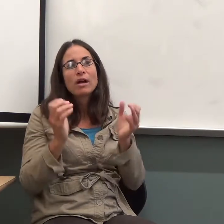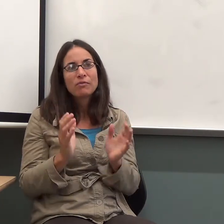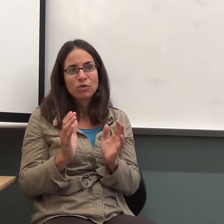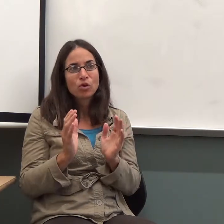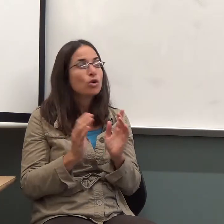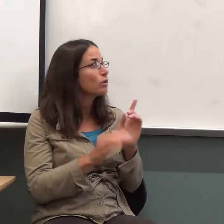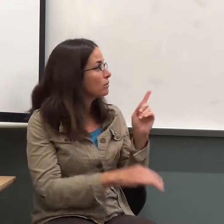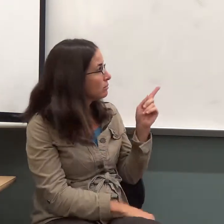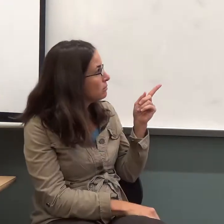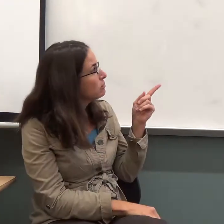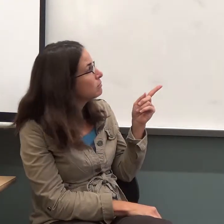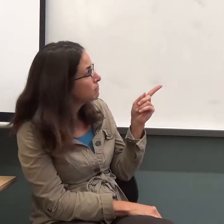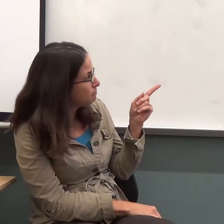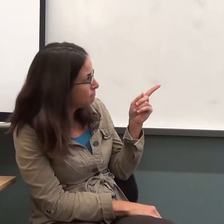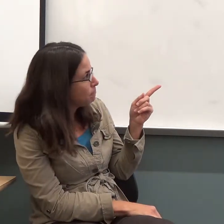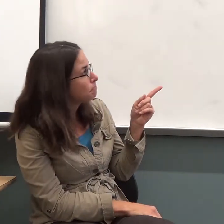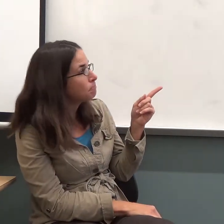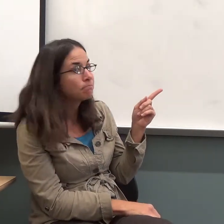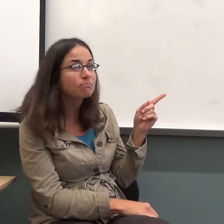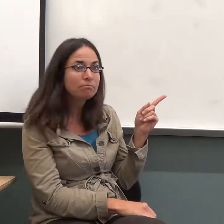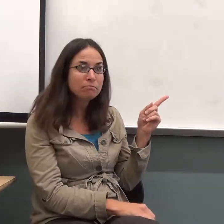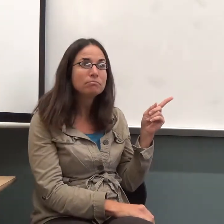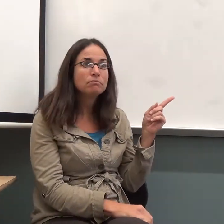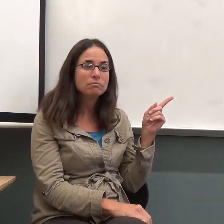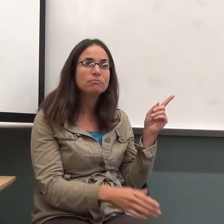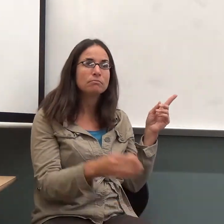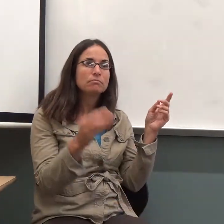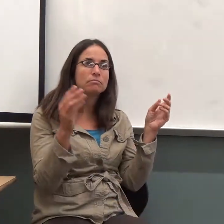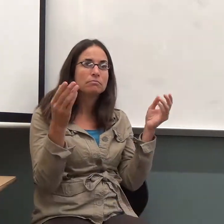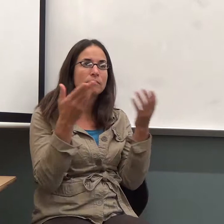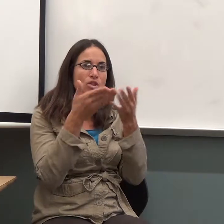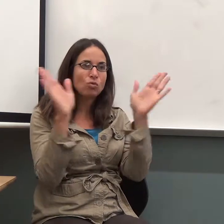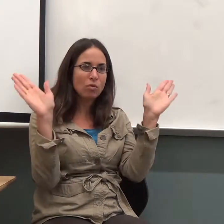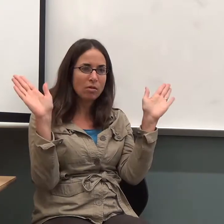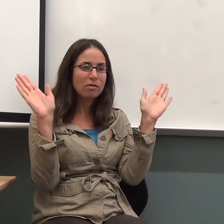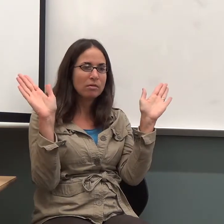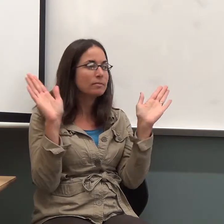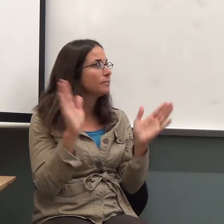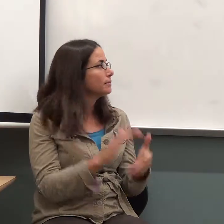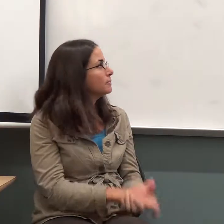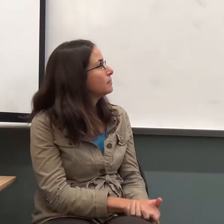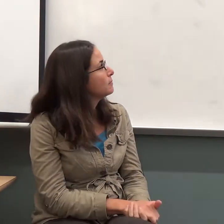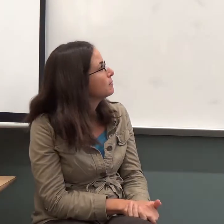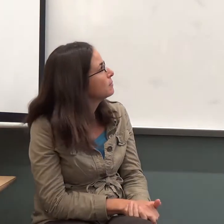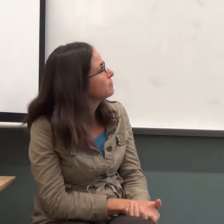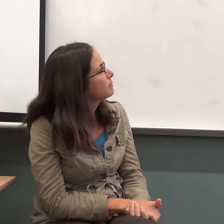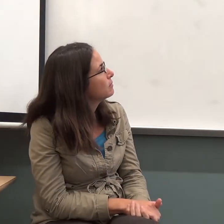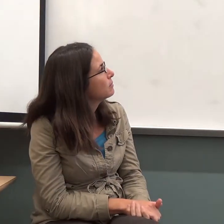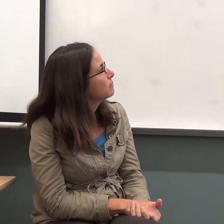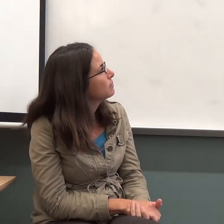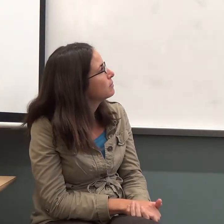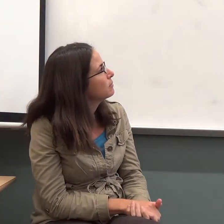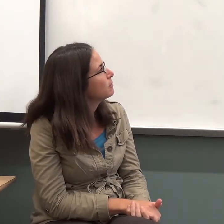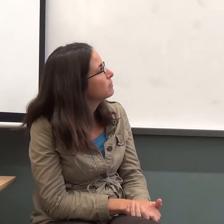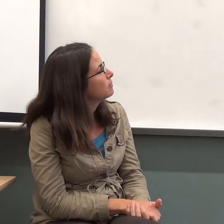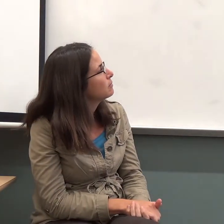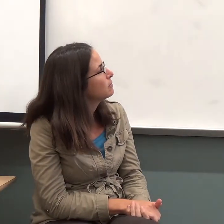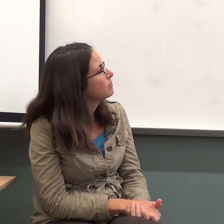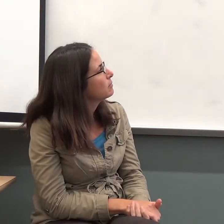There you It's go. driving. Yeah, right? Now it becomes a, wait a minute. How does a driver do that then? Is the person still, this is